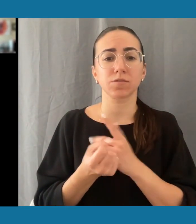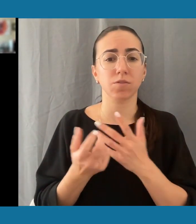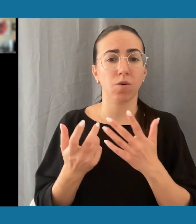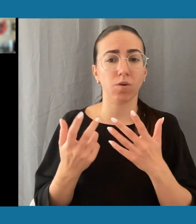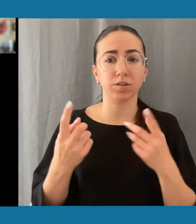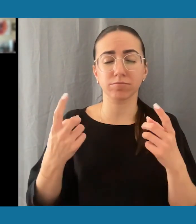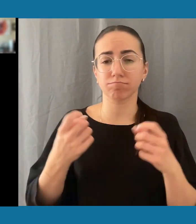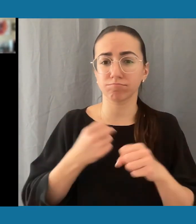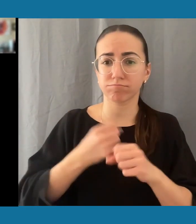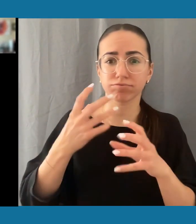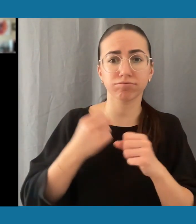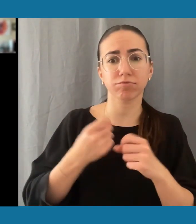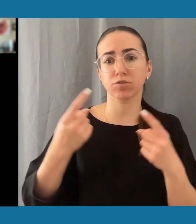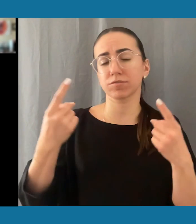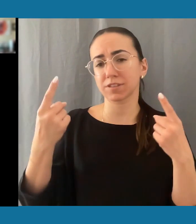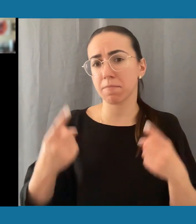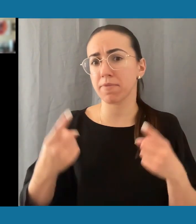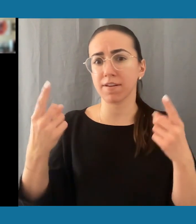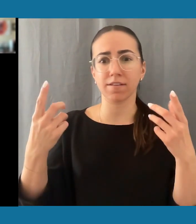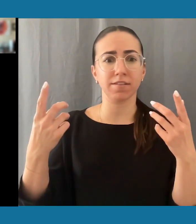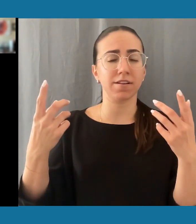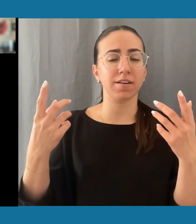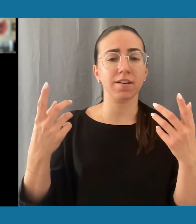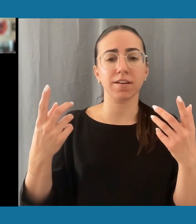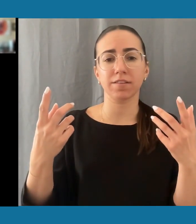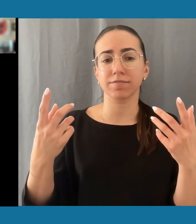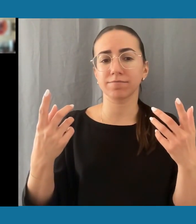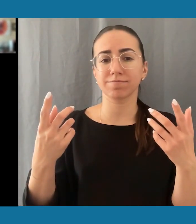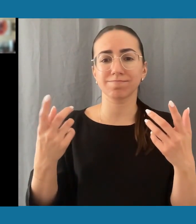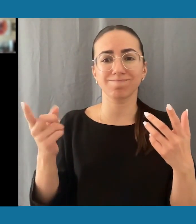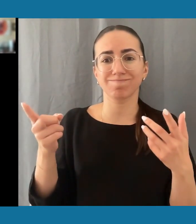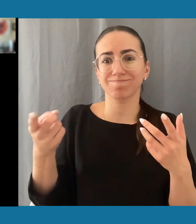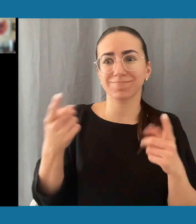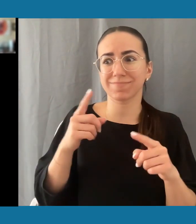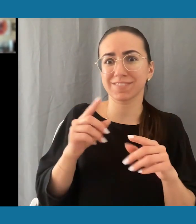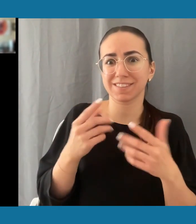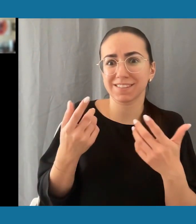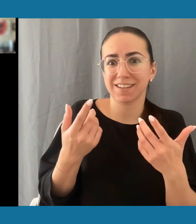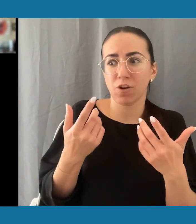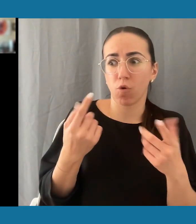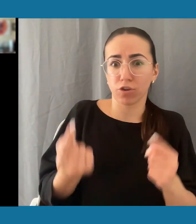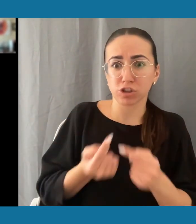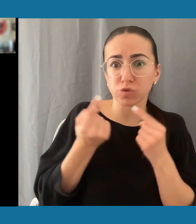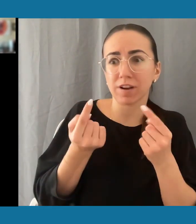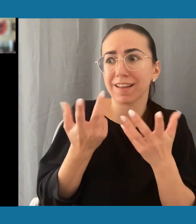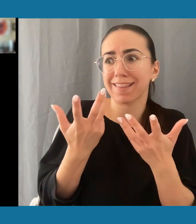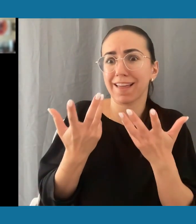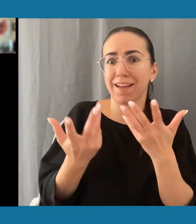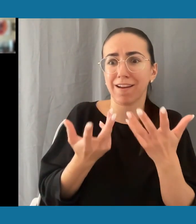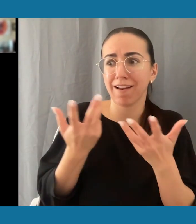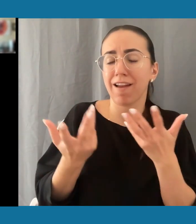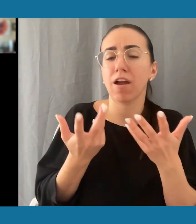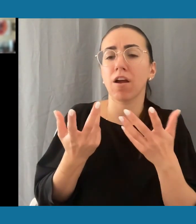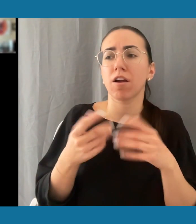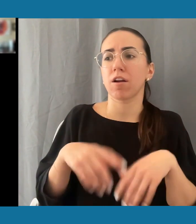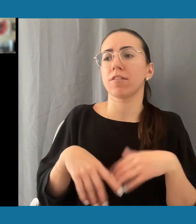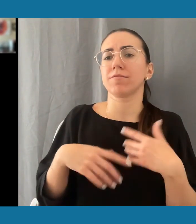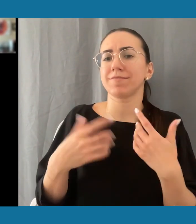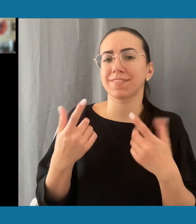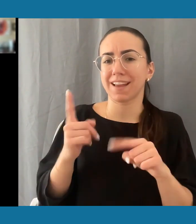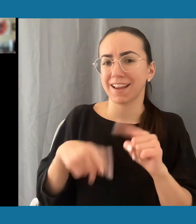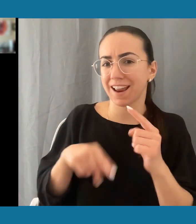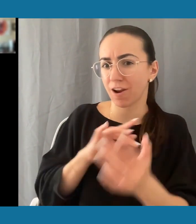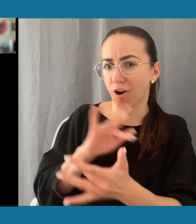be anyone that they can contact to inform that they are experiencing this. So it really helps